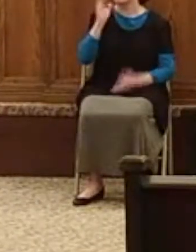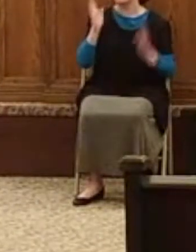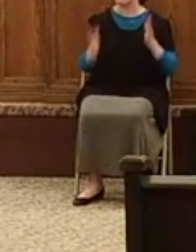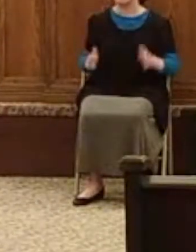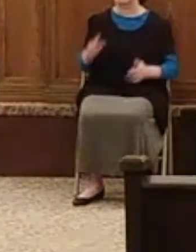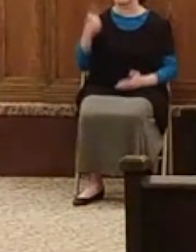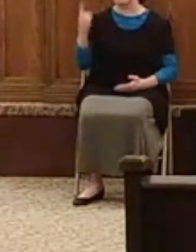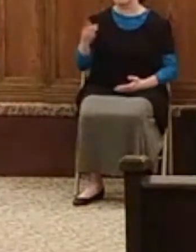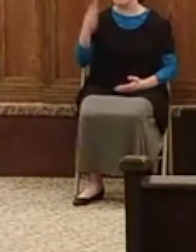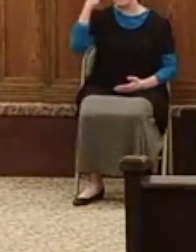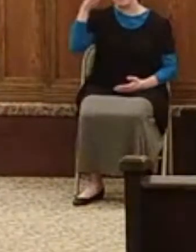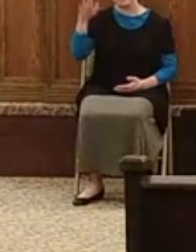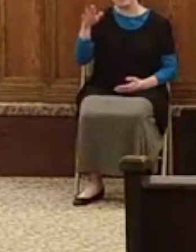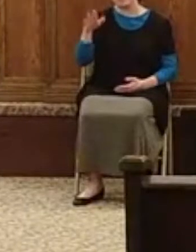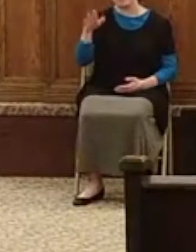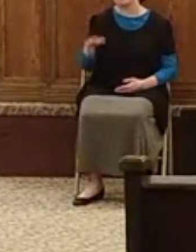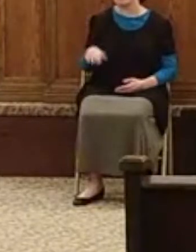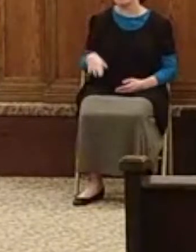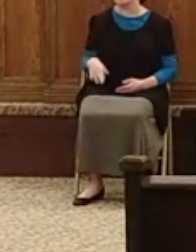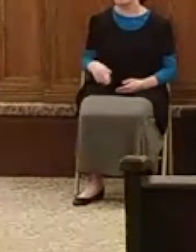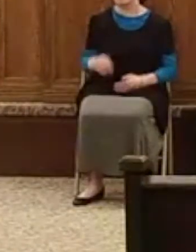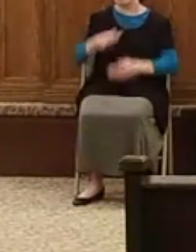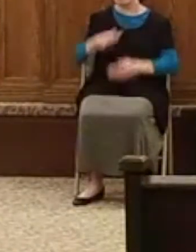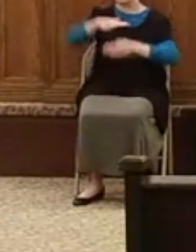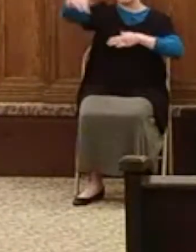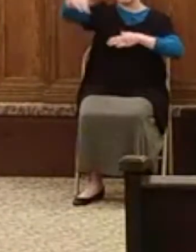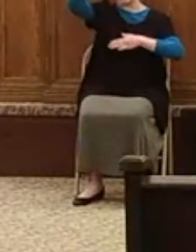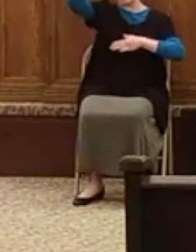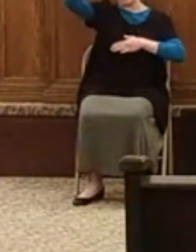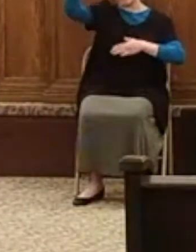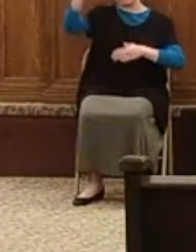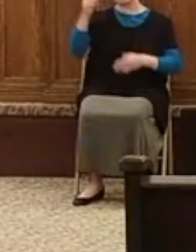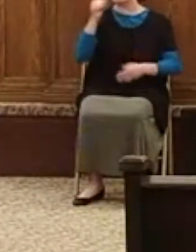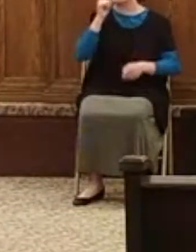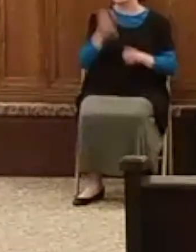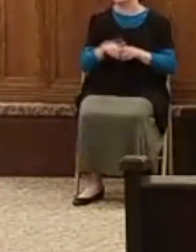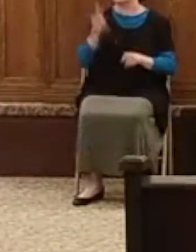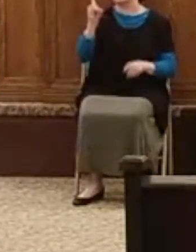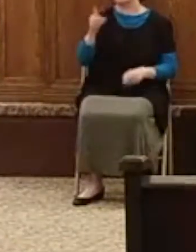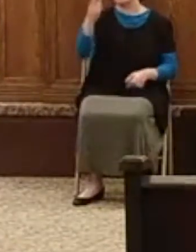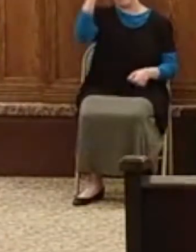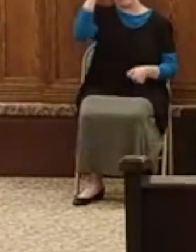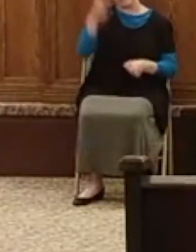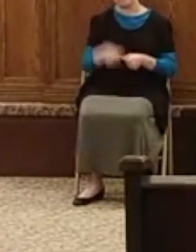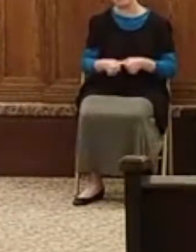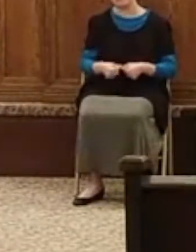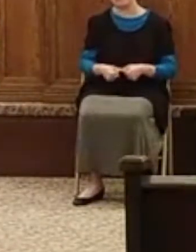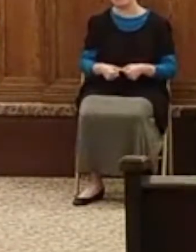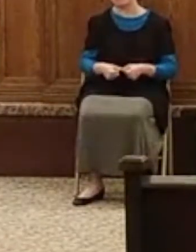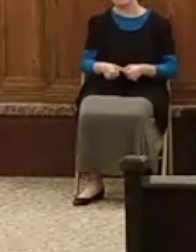yourself. Come on. I don't know what the percentage is. I know it's way up there. Yeah. But Sister Driscoll, I remember